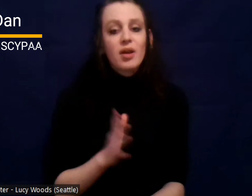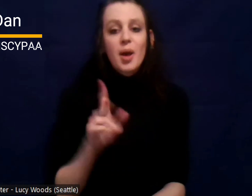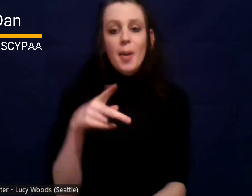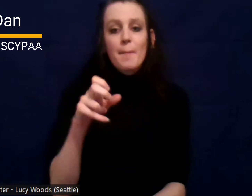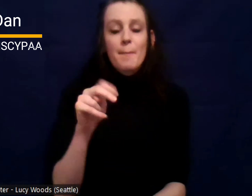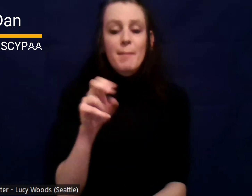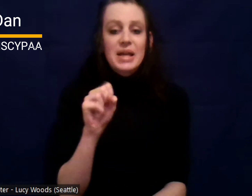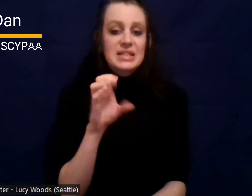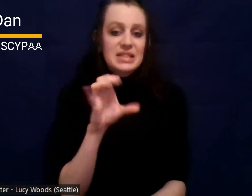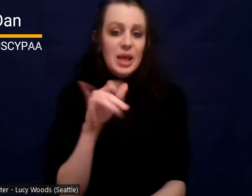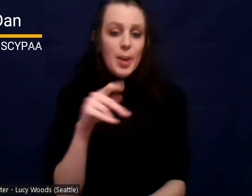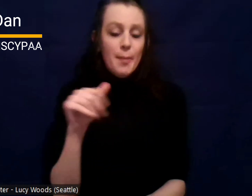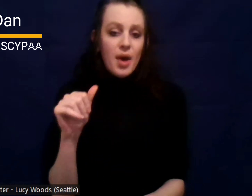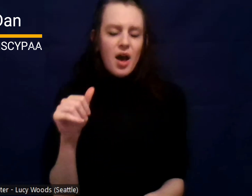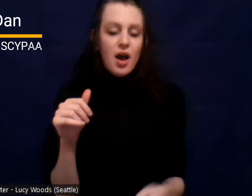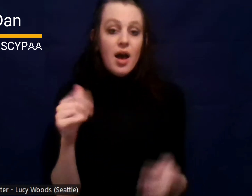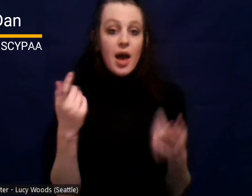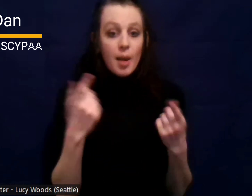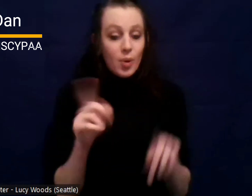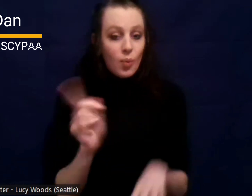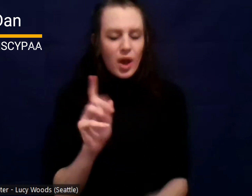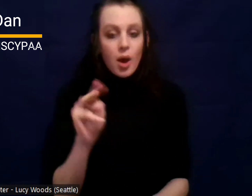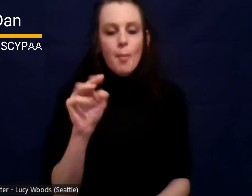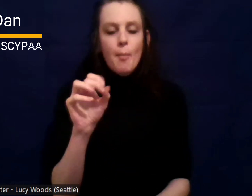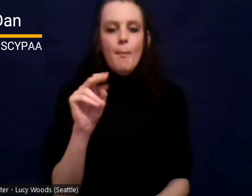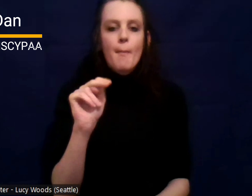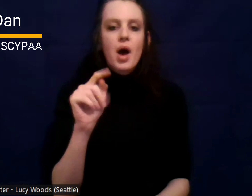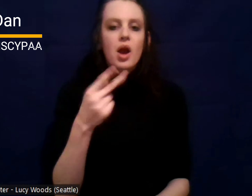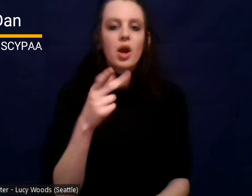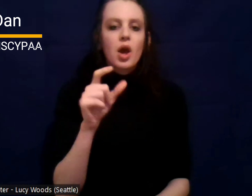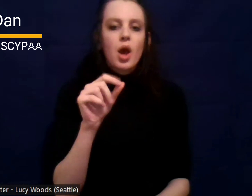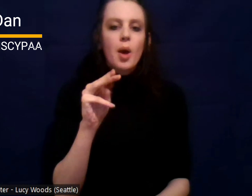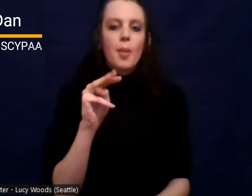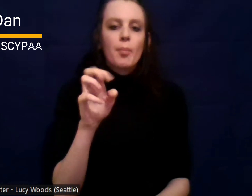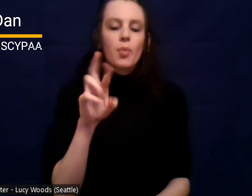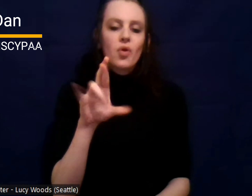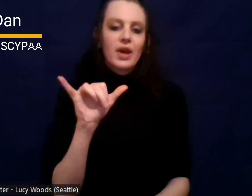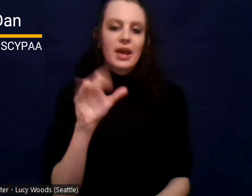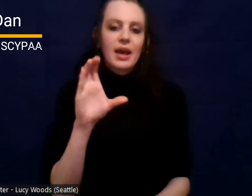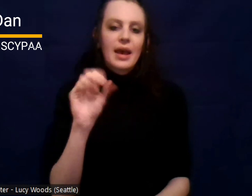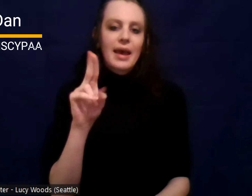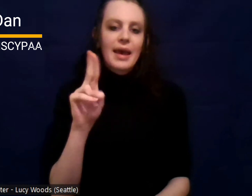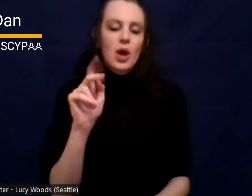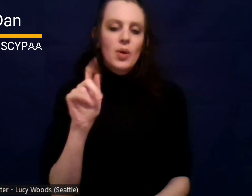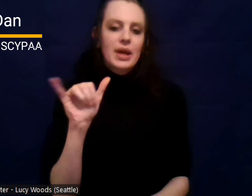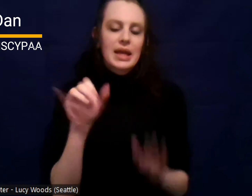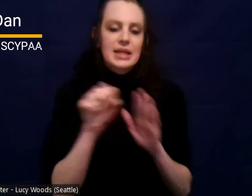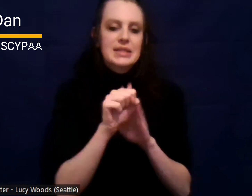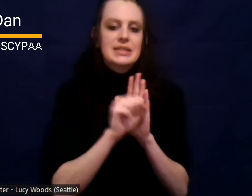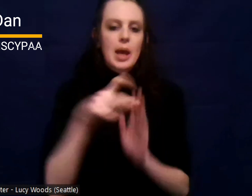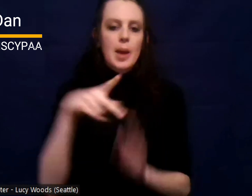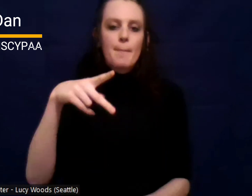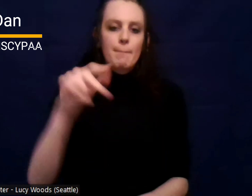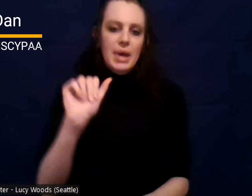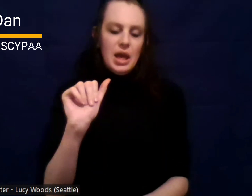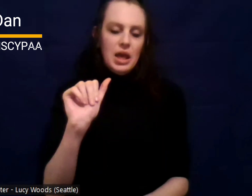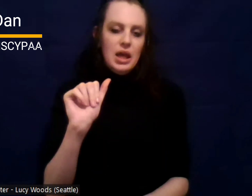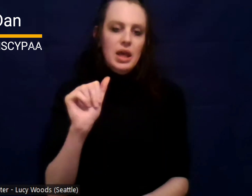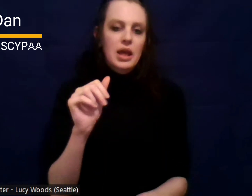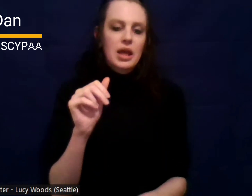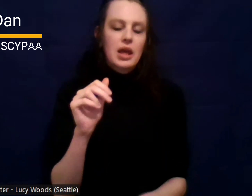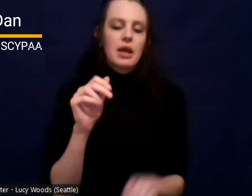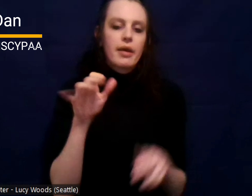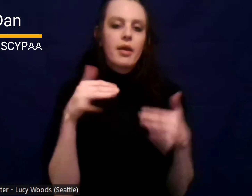PENNSCYPAA is gonna be in Montgomery County, in Pennsylvania next year. It's the Pennsylvania Young People's Conference. I believe it's at